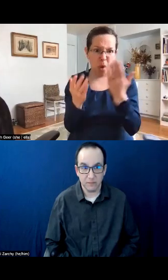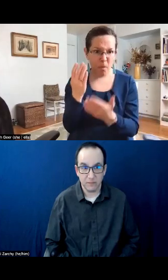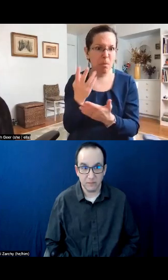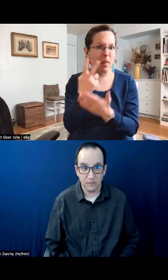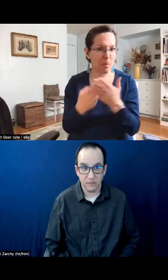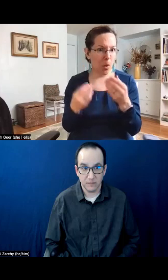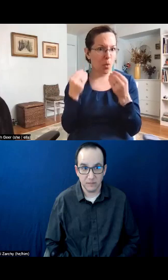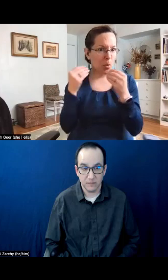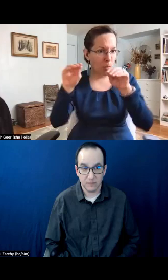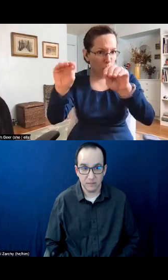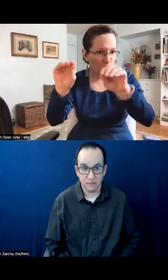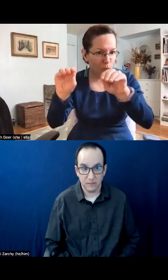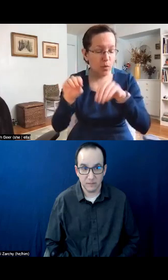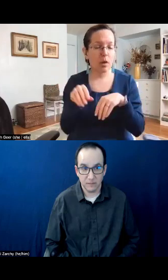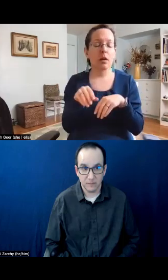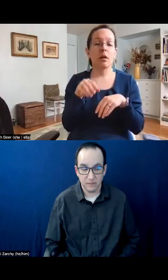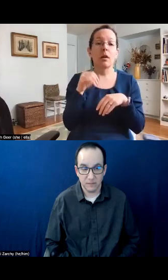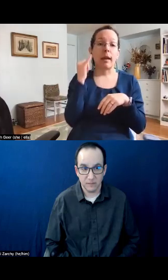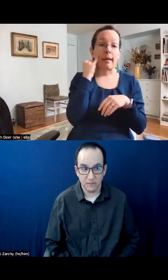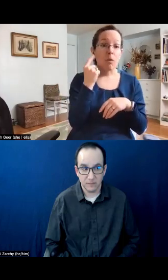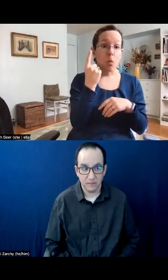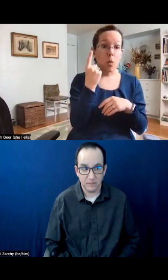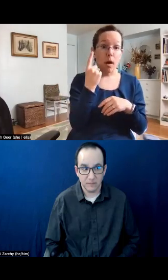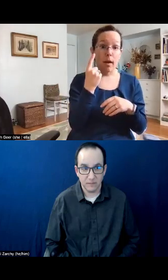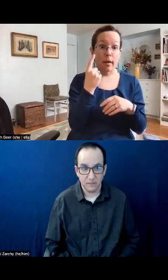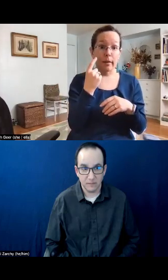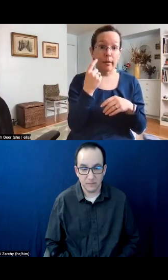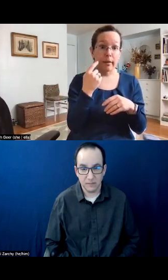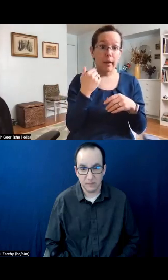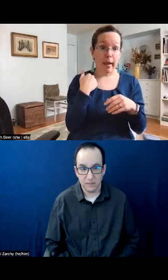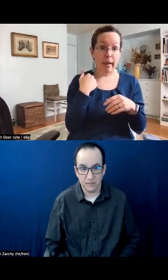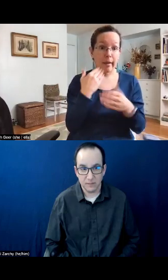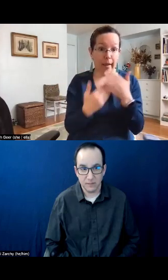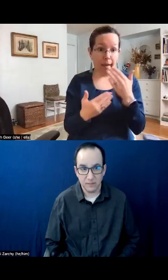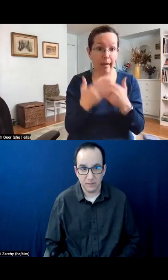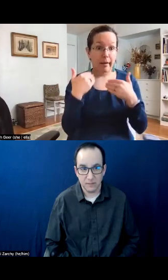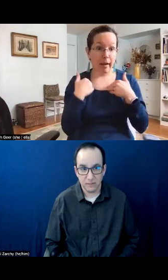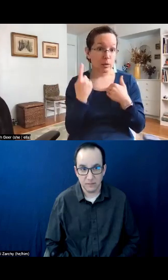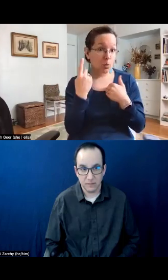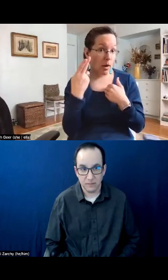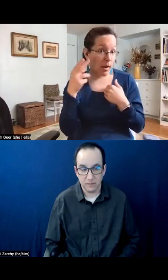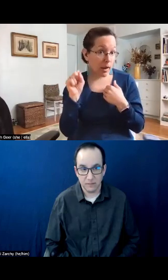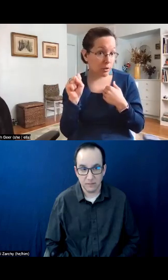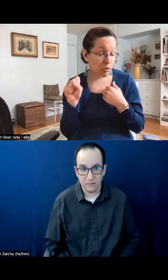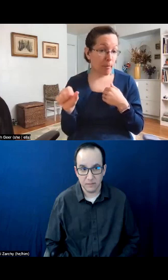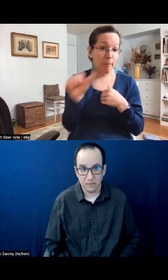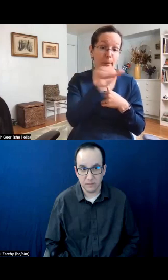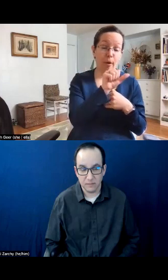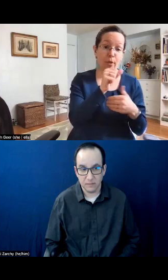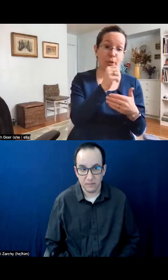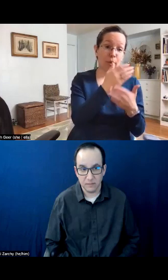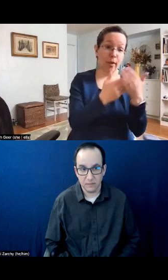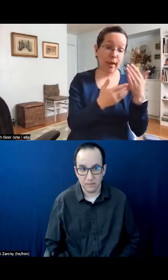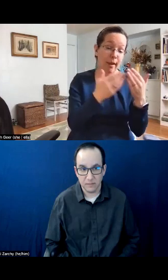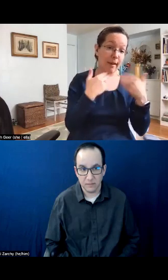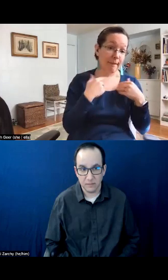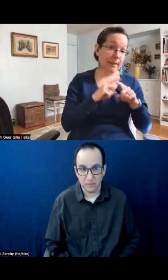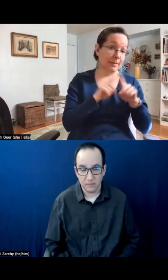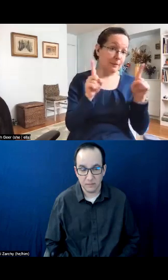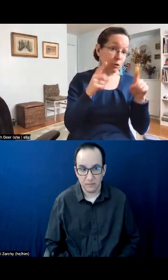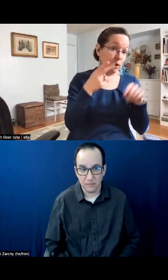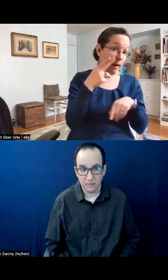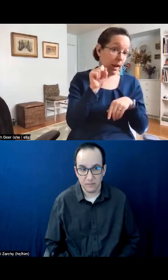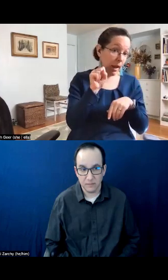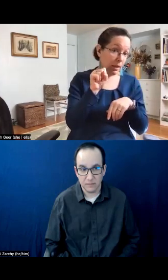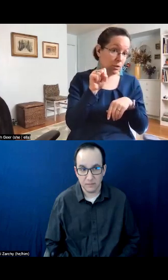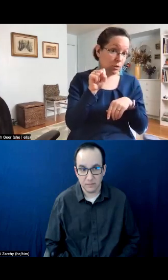Are both hands required to produce the same hand shape for this movement? If so, then we should see that. There are signs,